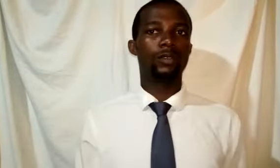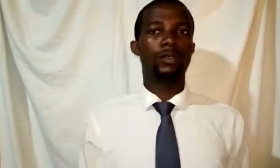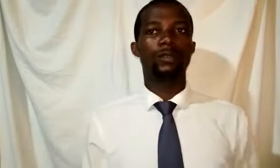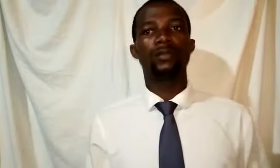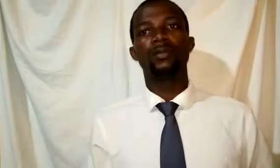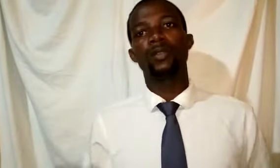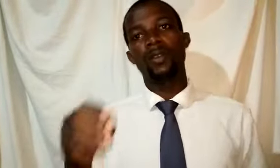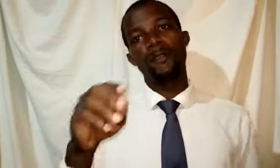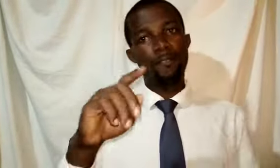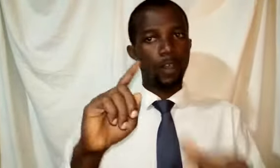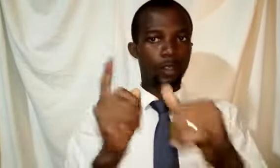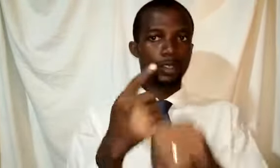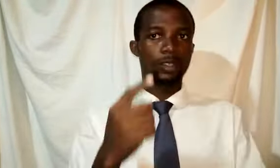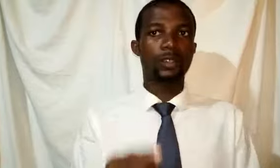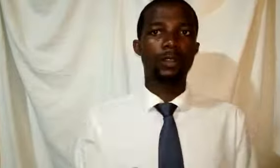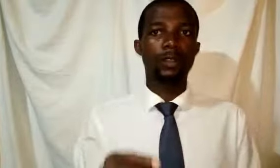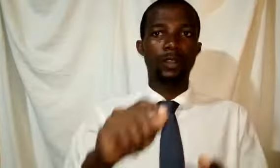First, convert to base 10.